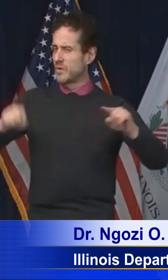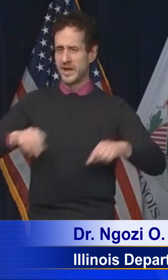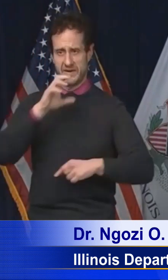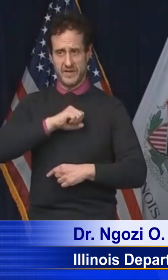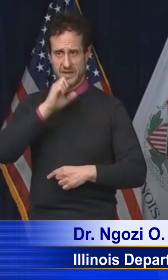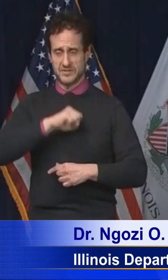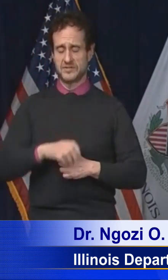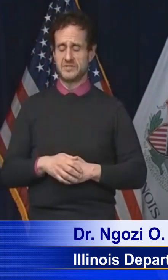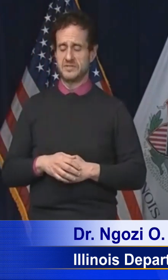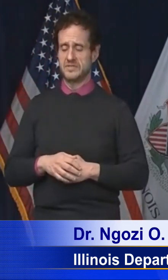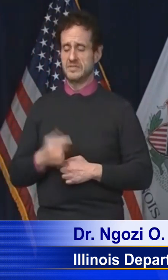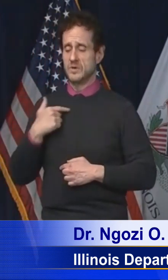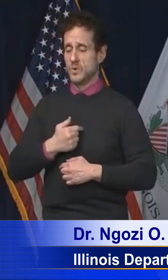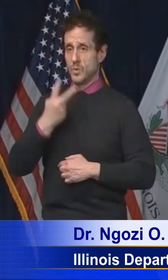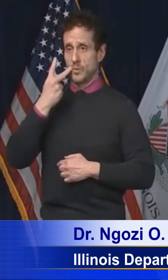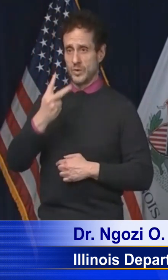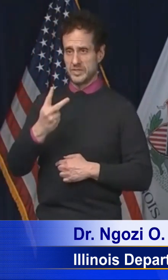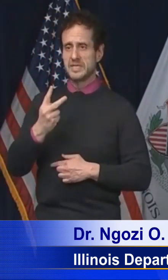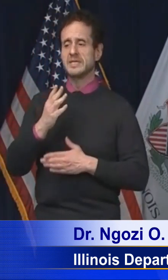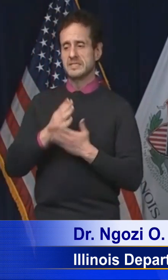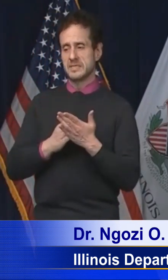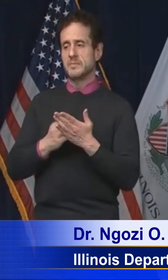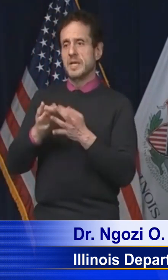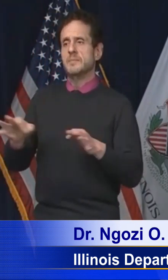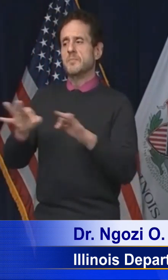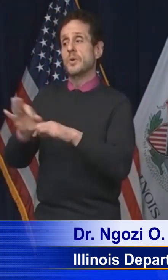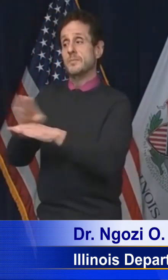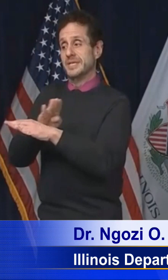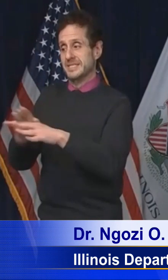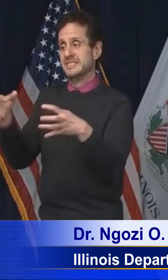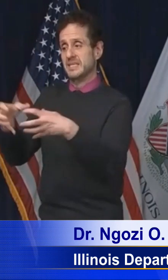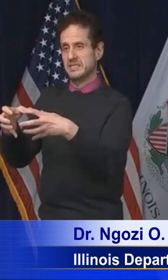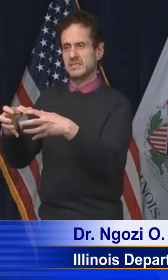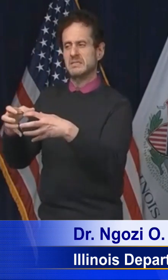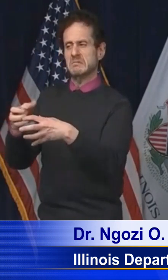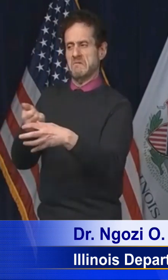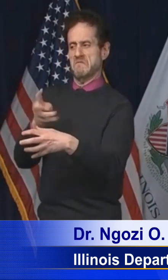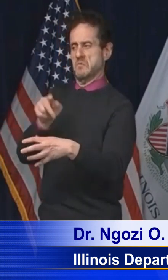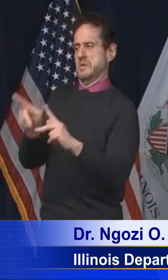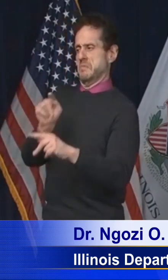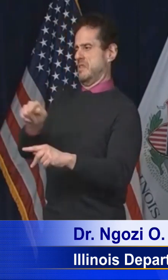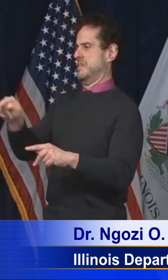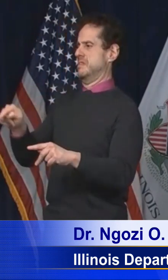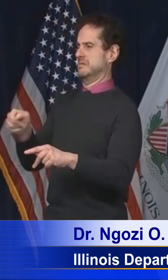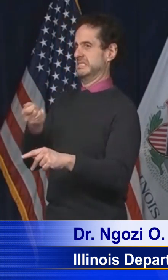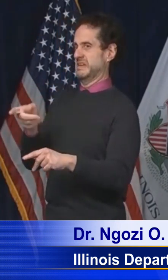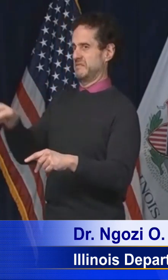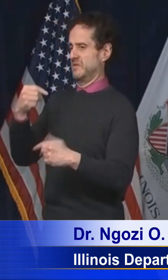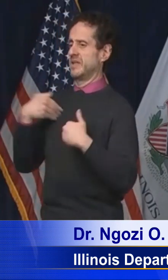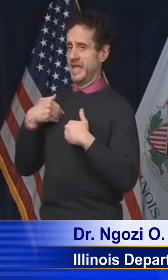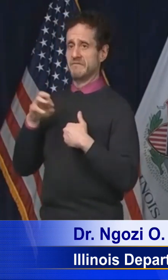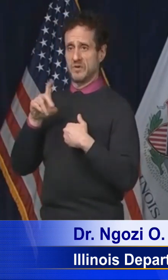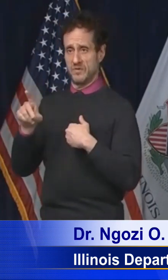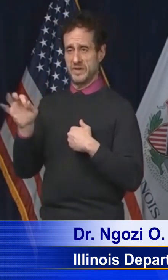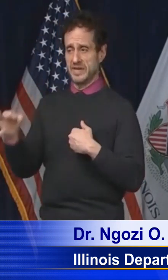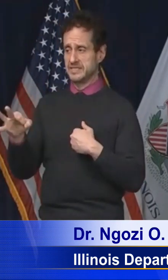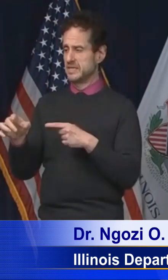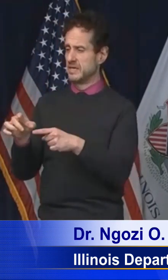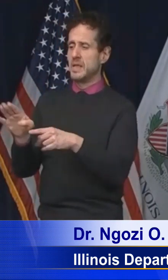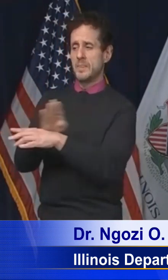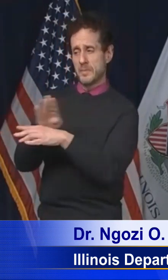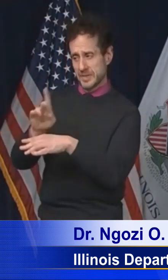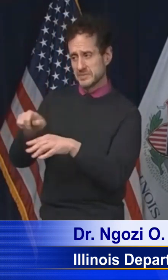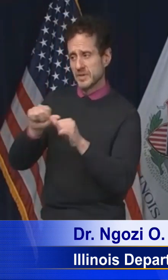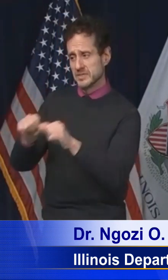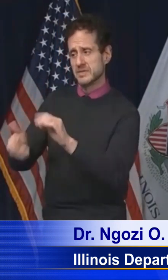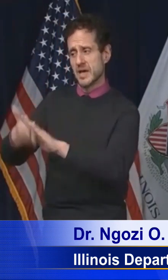also starting to see clusters of cases in essential businesses. And although these businesses need to continue operating,